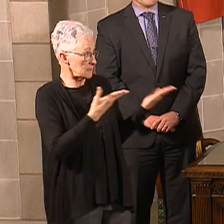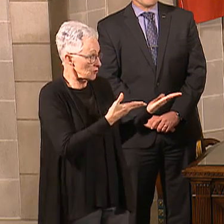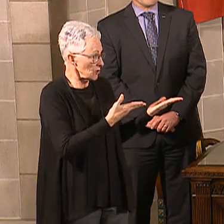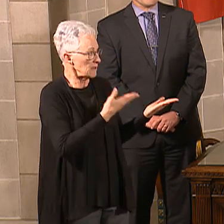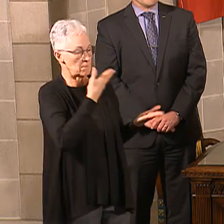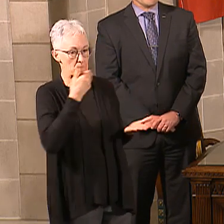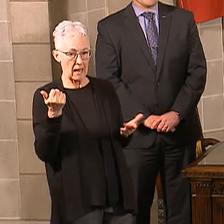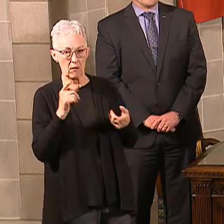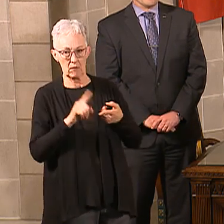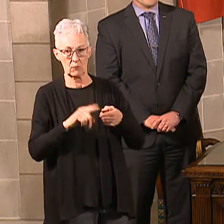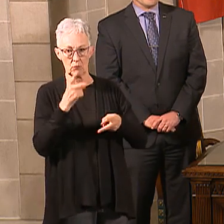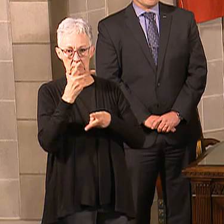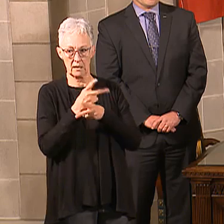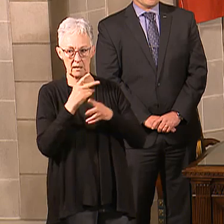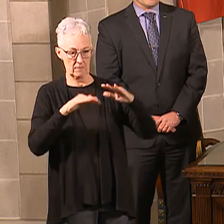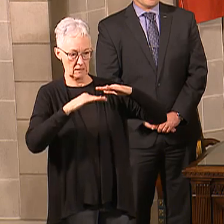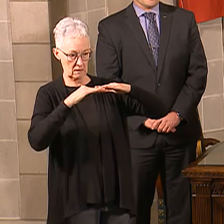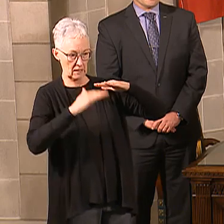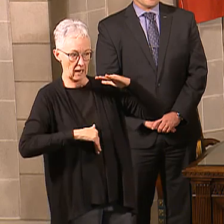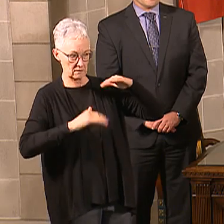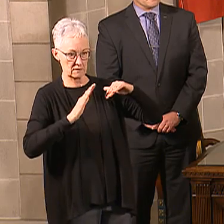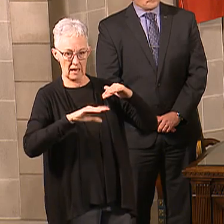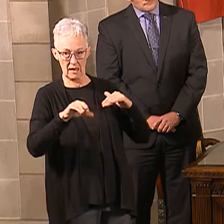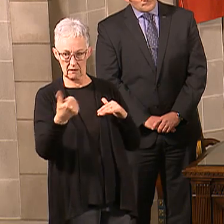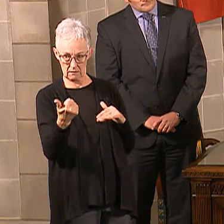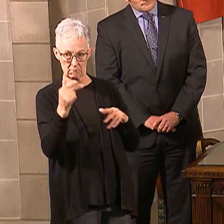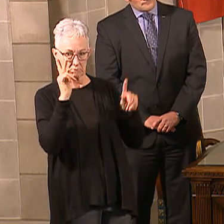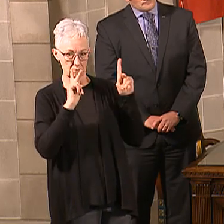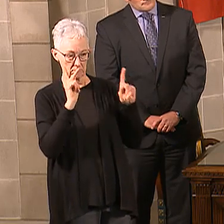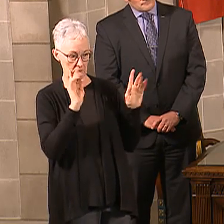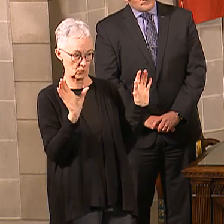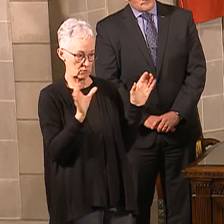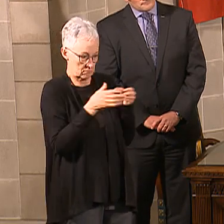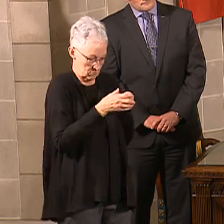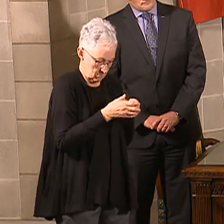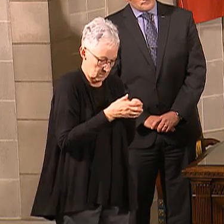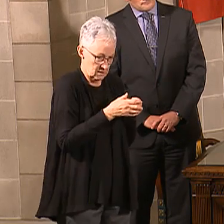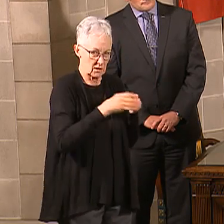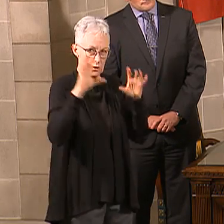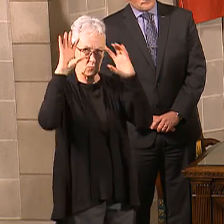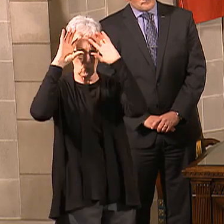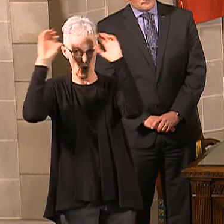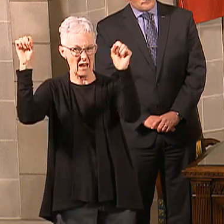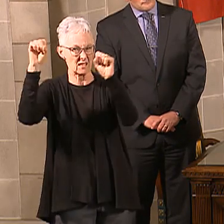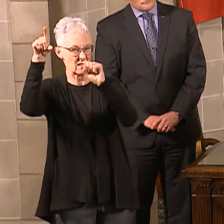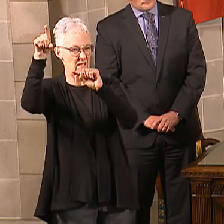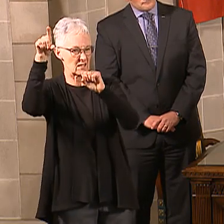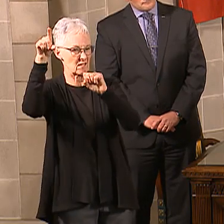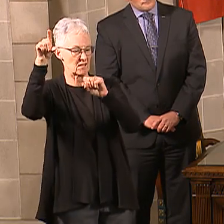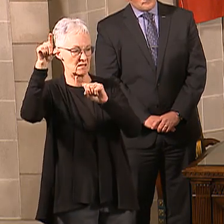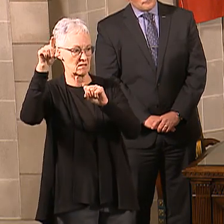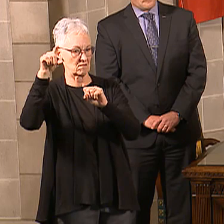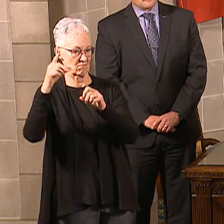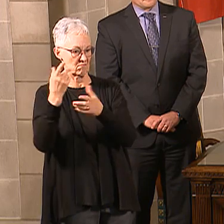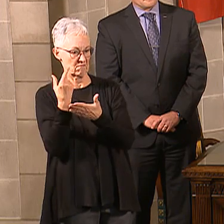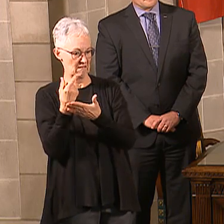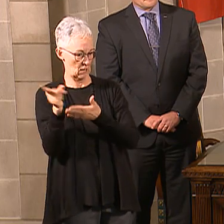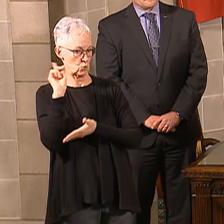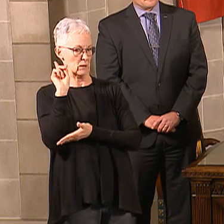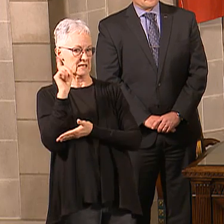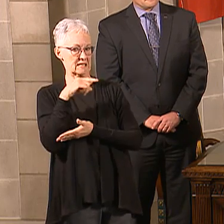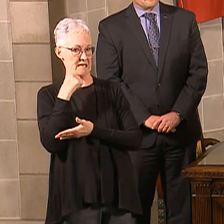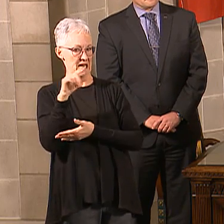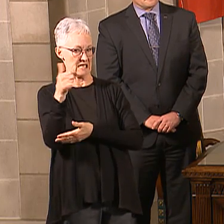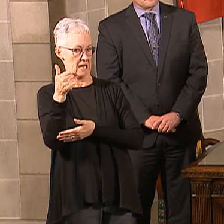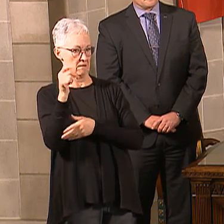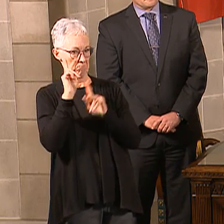20 range. And the president issued the order on Monday last week, about a week ago, right, to 10 people. So